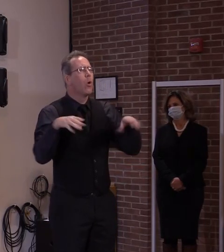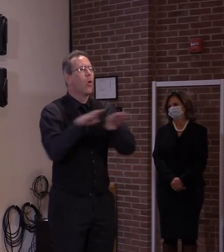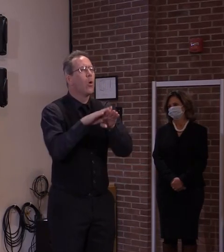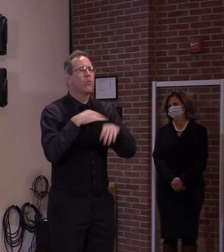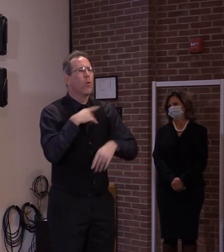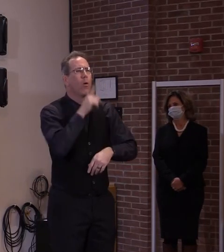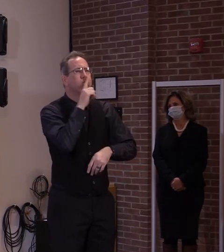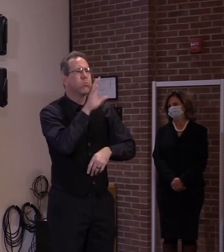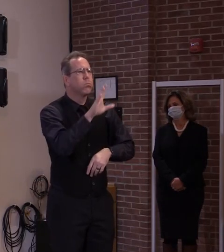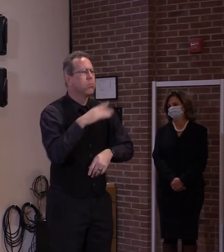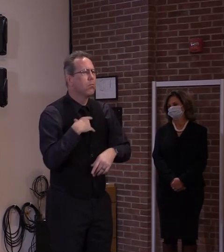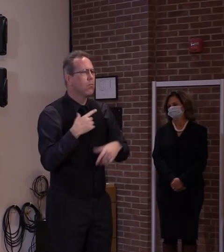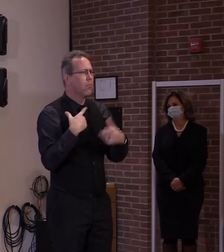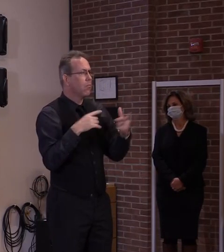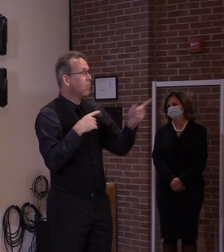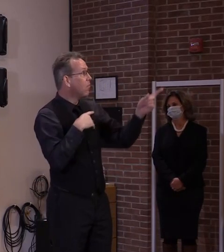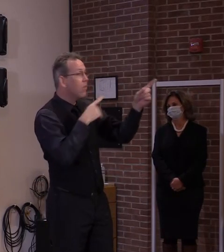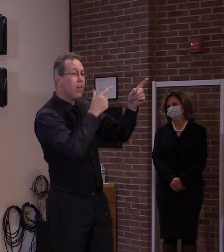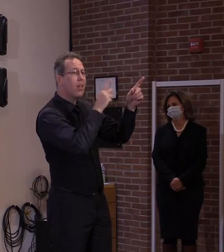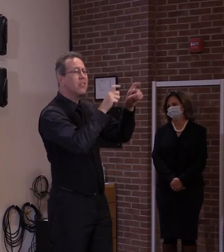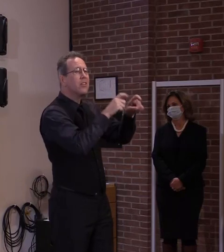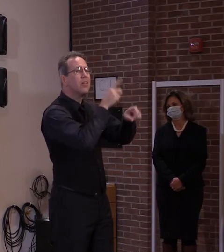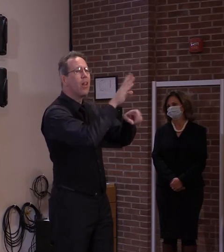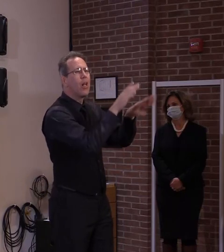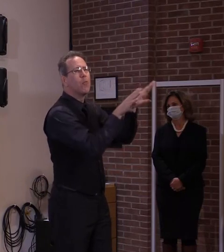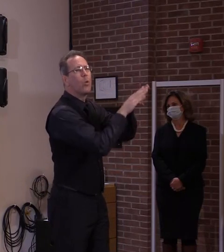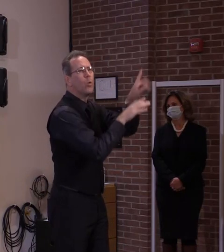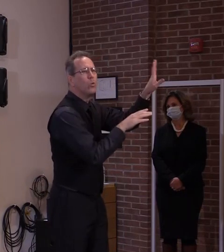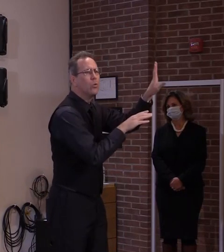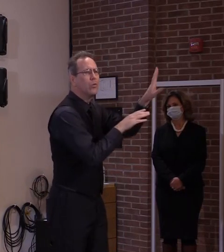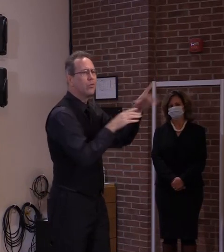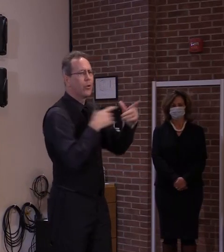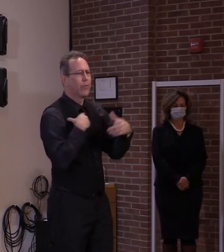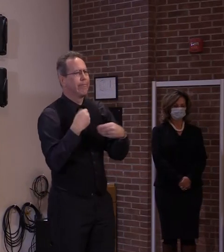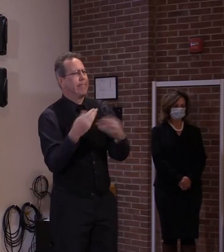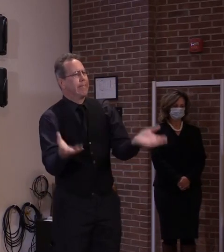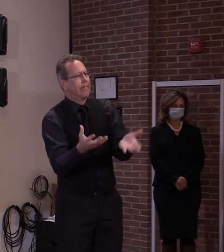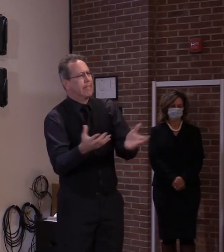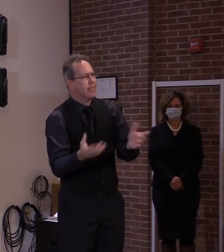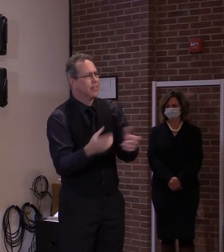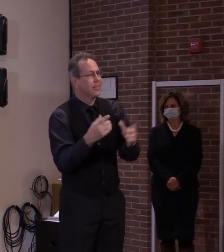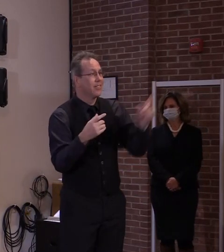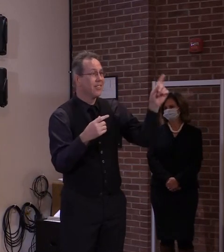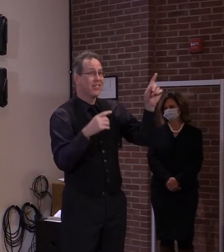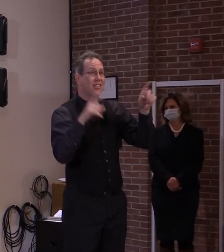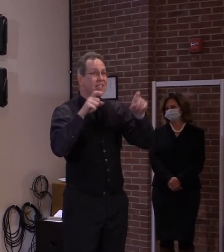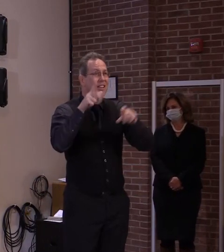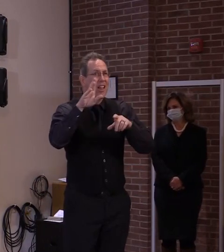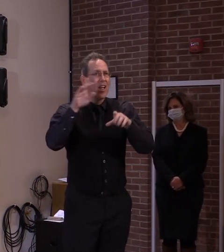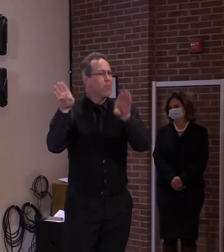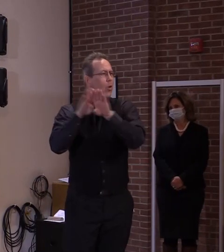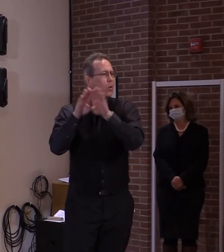are shut down for the holidays. This is, we augmented the shutdown of the labs with these